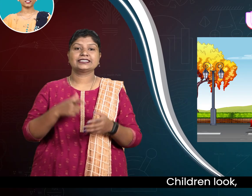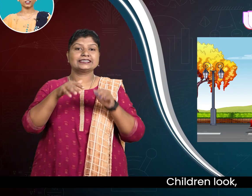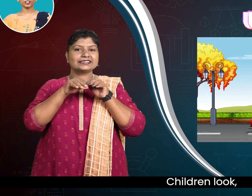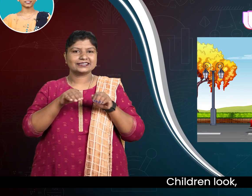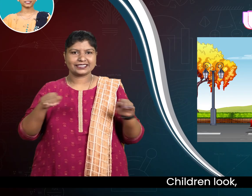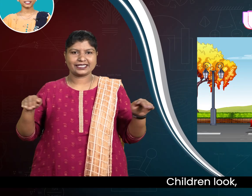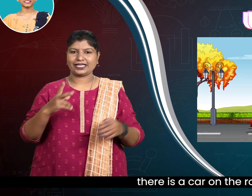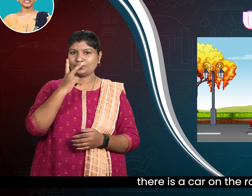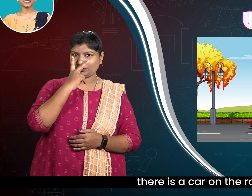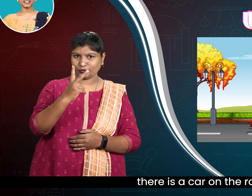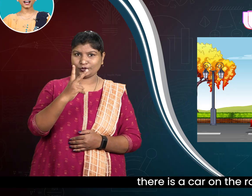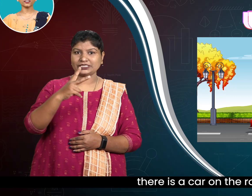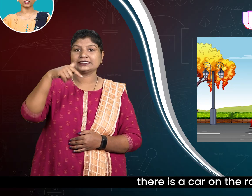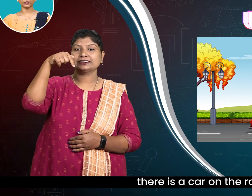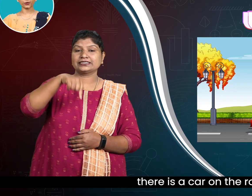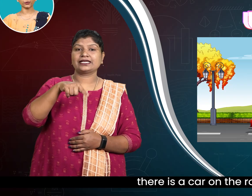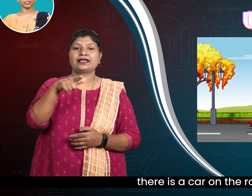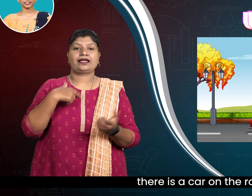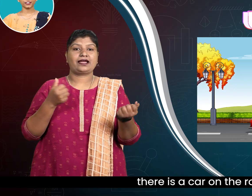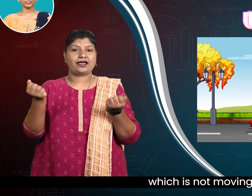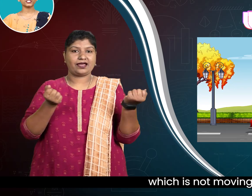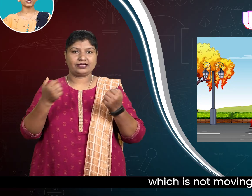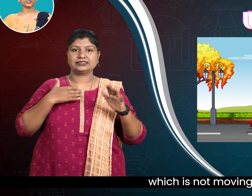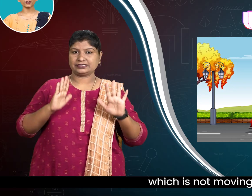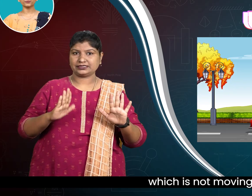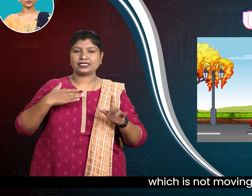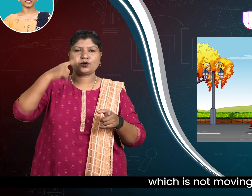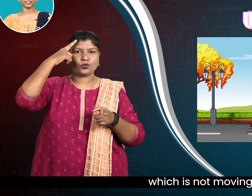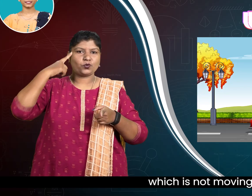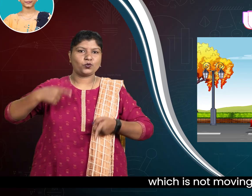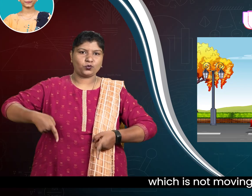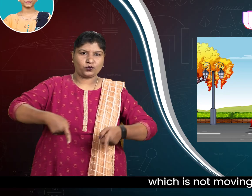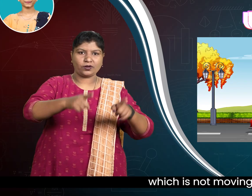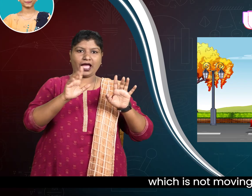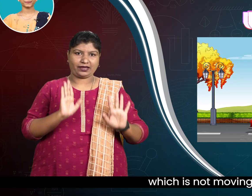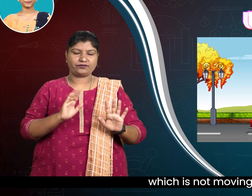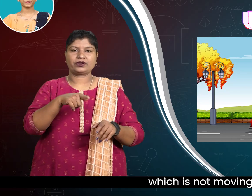Children, look, there is a car on the road which is not moving.